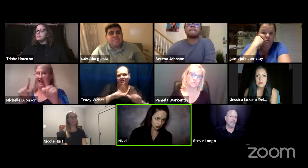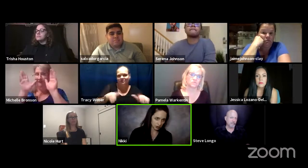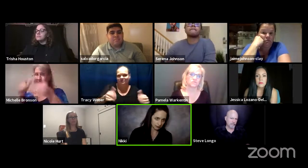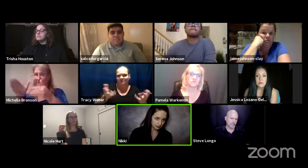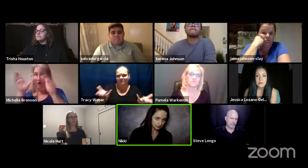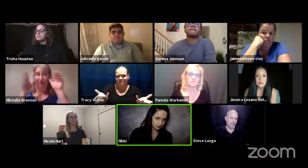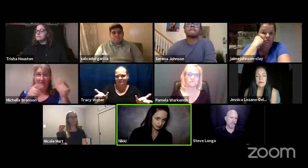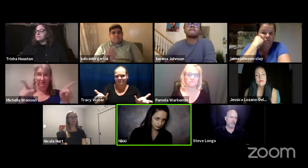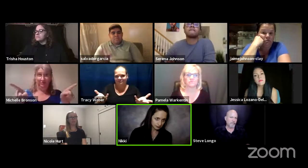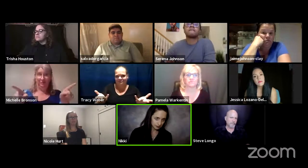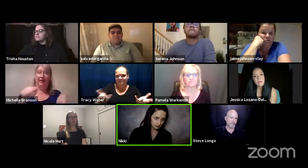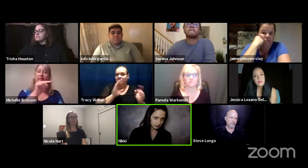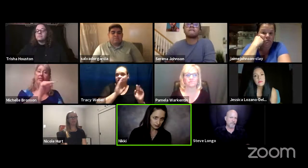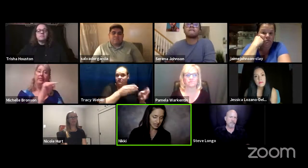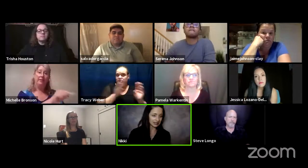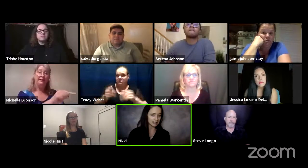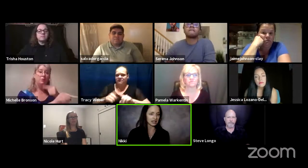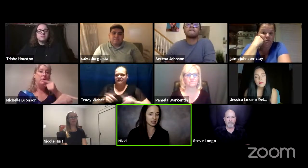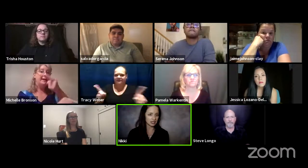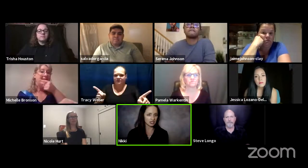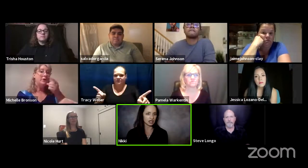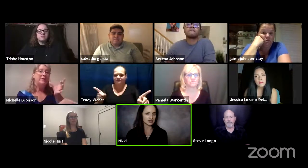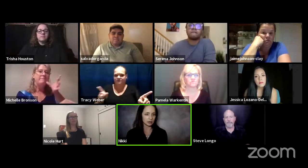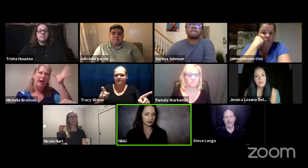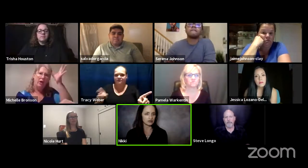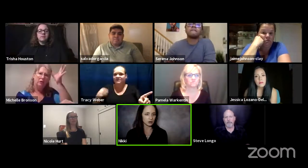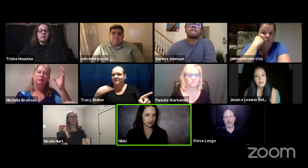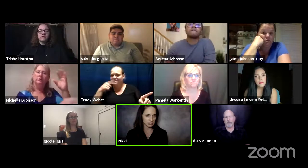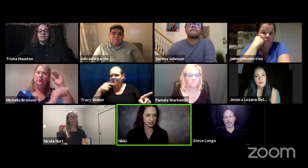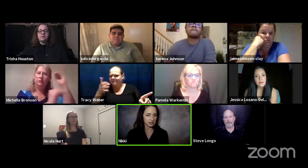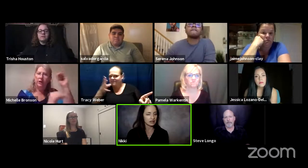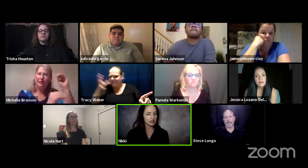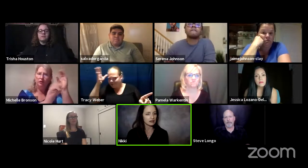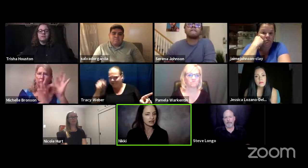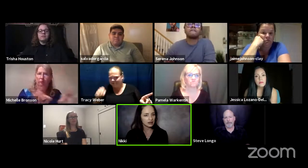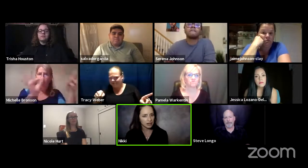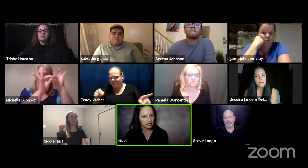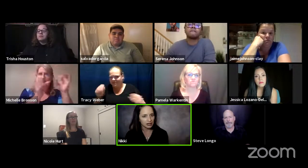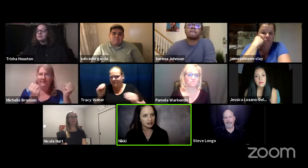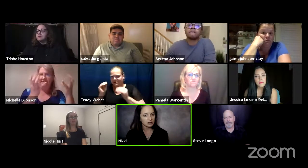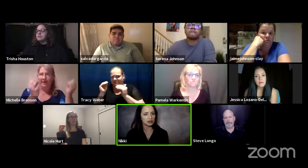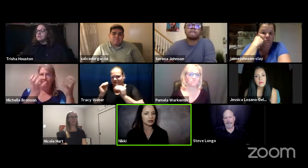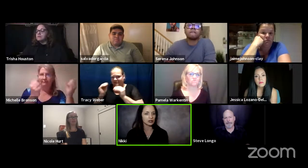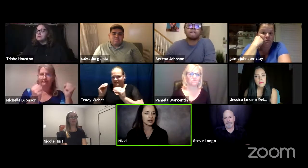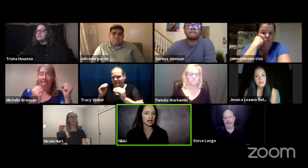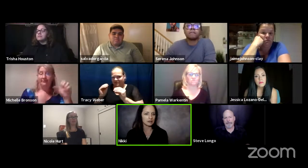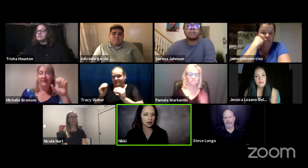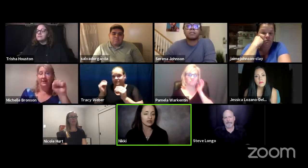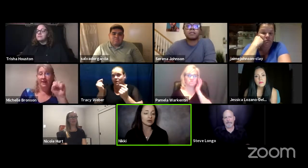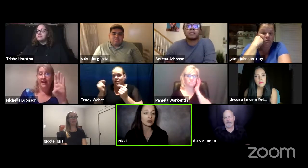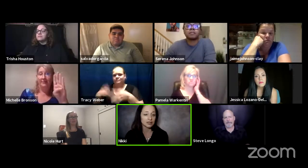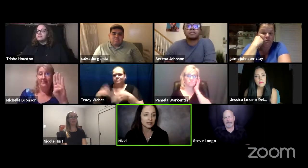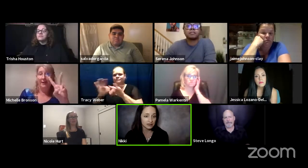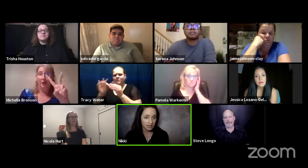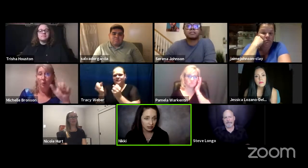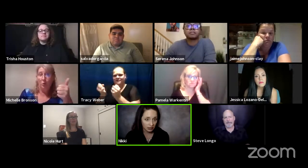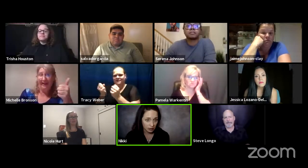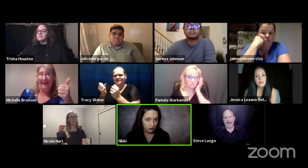children. And they could each have separate focuses. The hearing parents could learn about the importance of sign